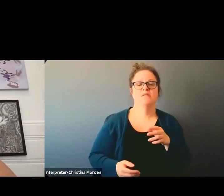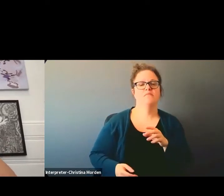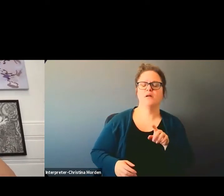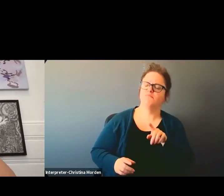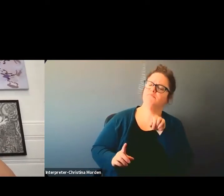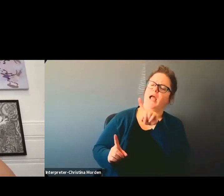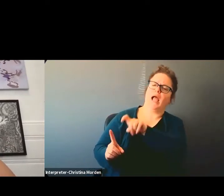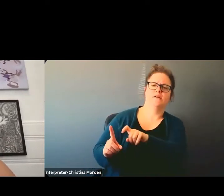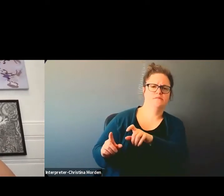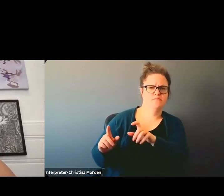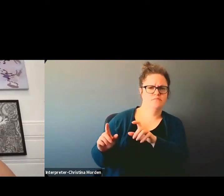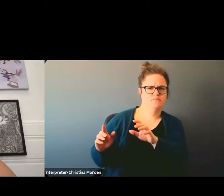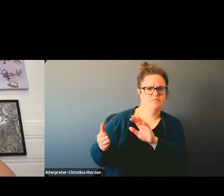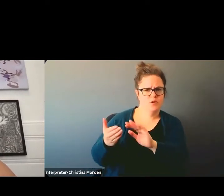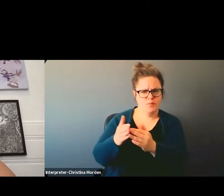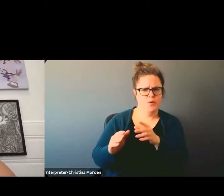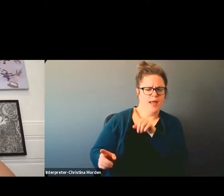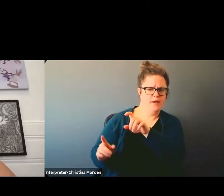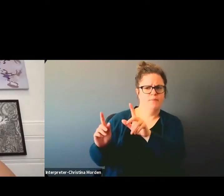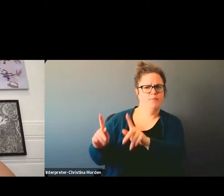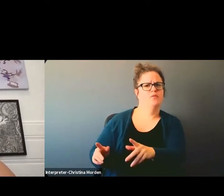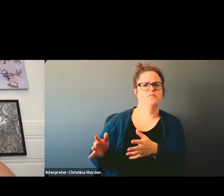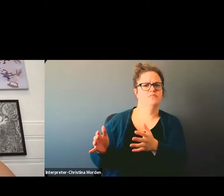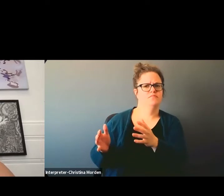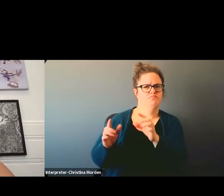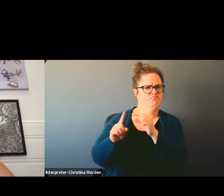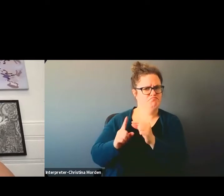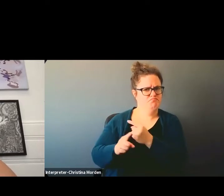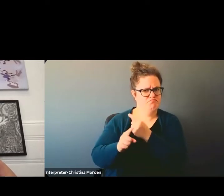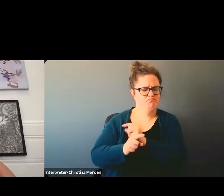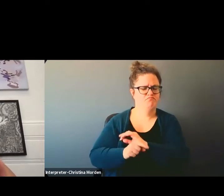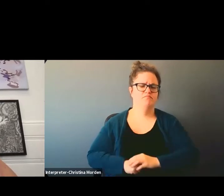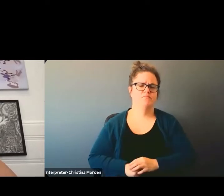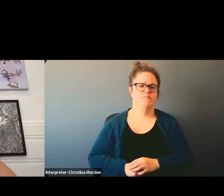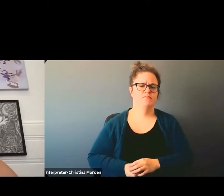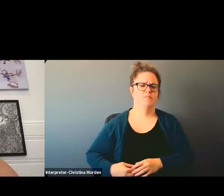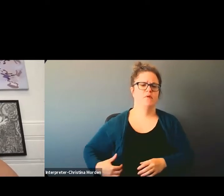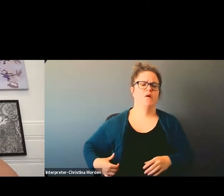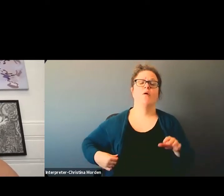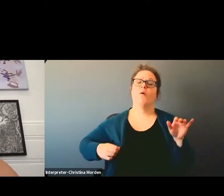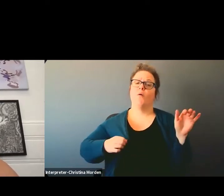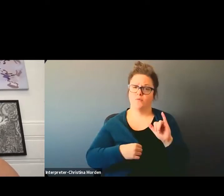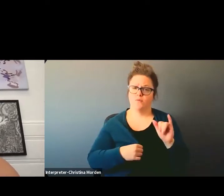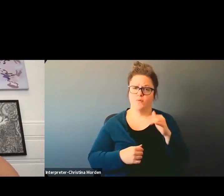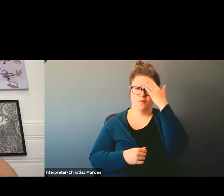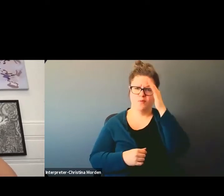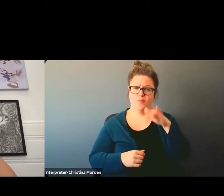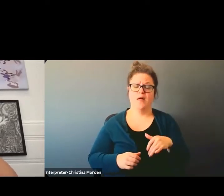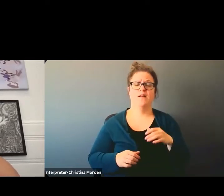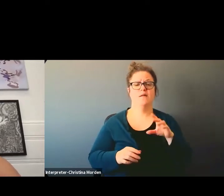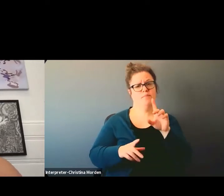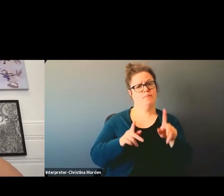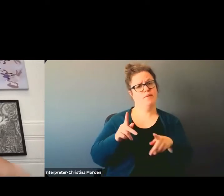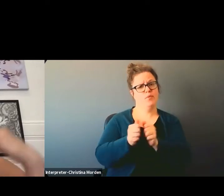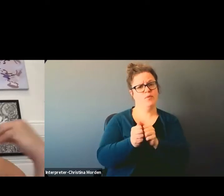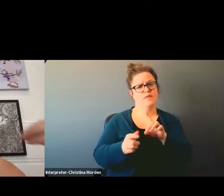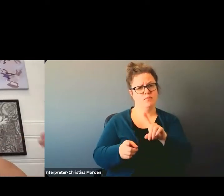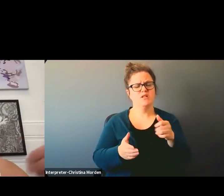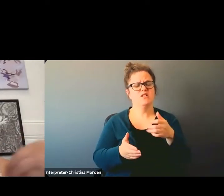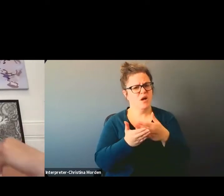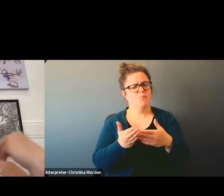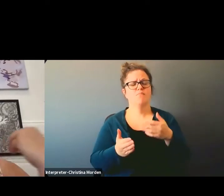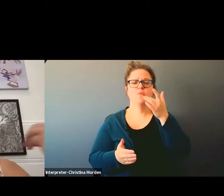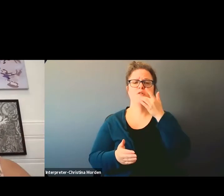community. Also, many people with disabilities prefer people-first language. That really respects